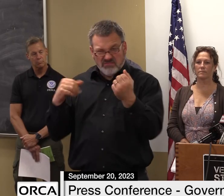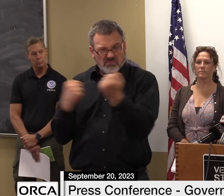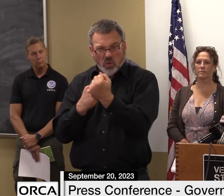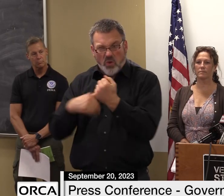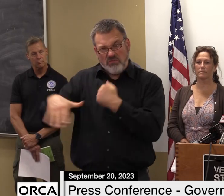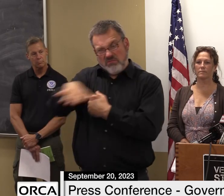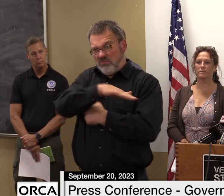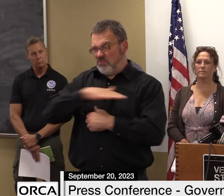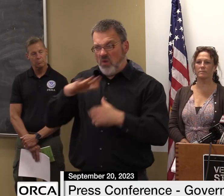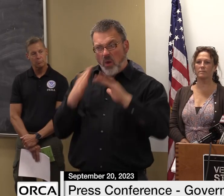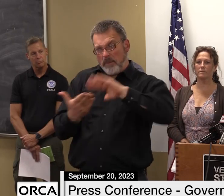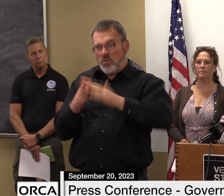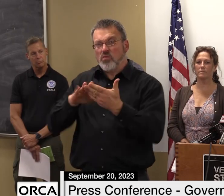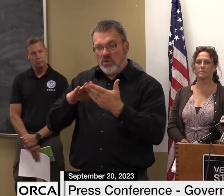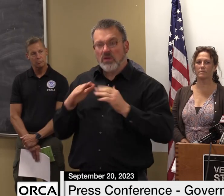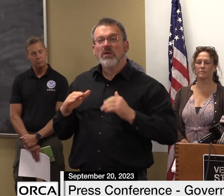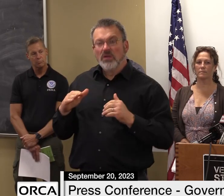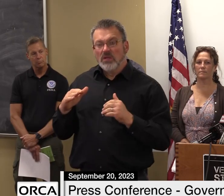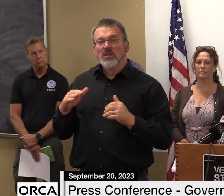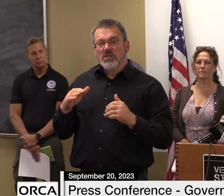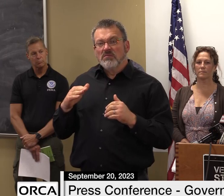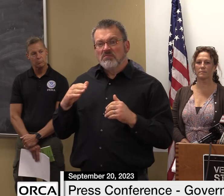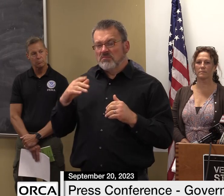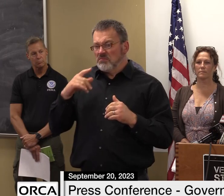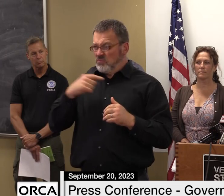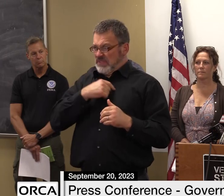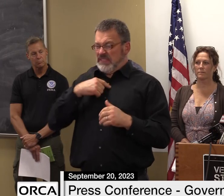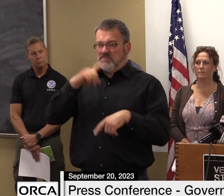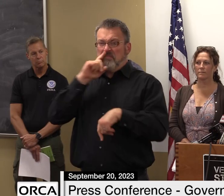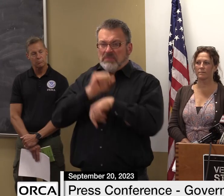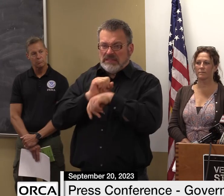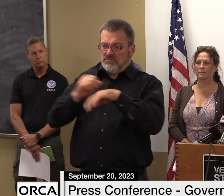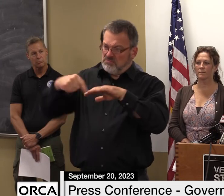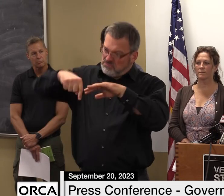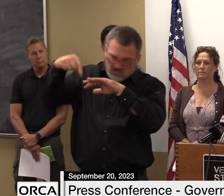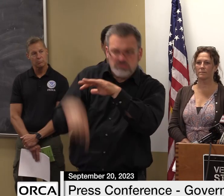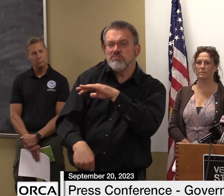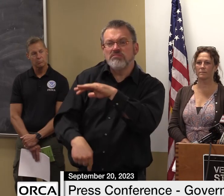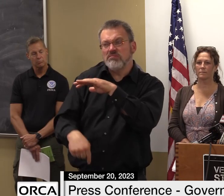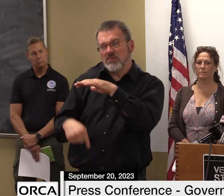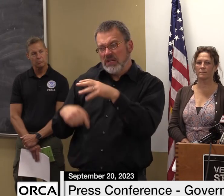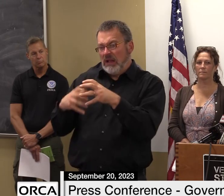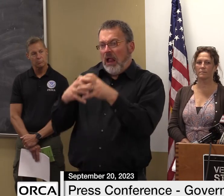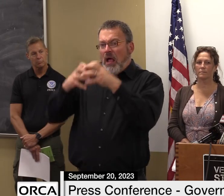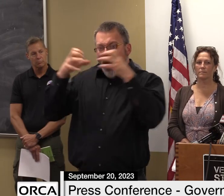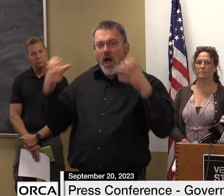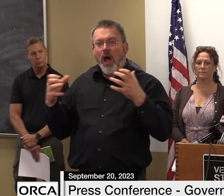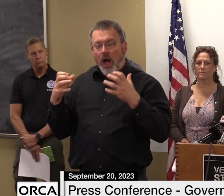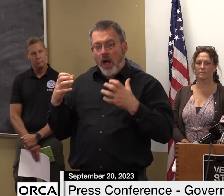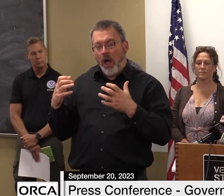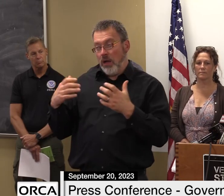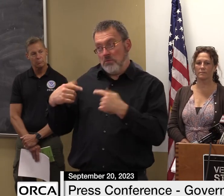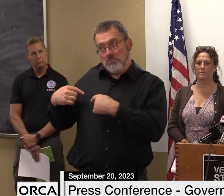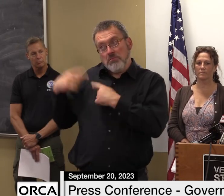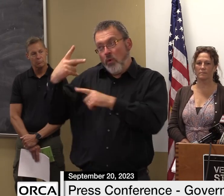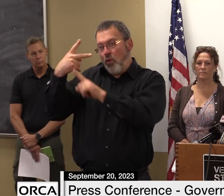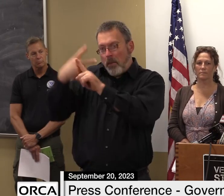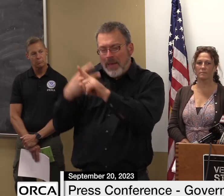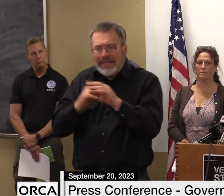so much due to the flood, but only 2 short months later, we are now beyond grateful to say that we will be